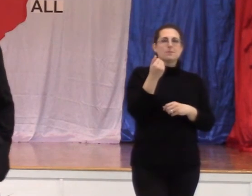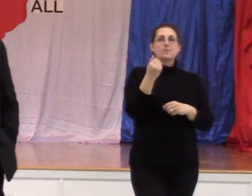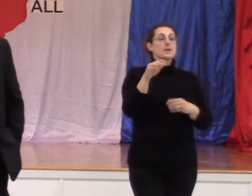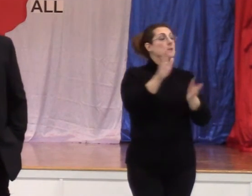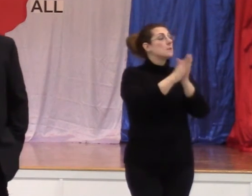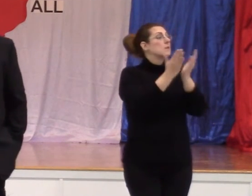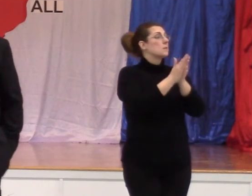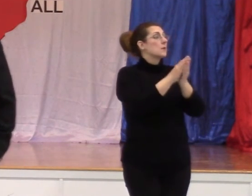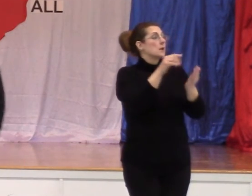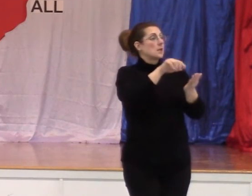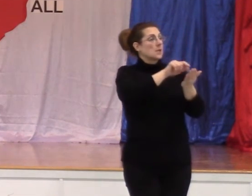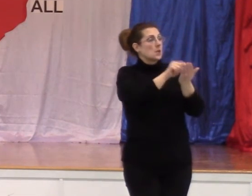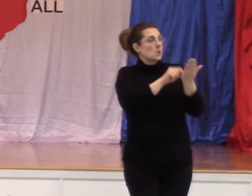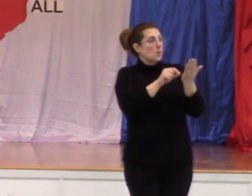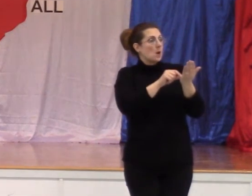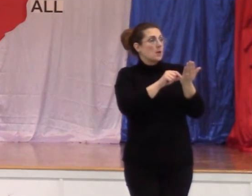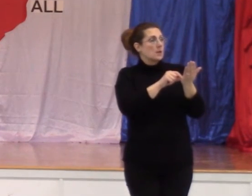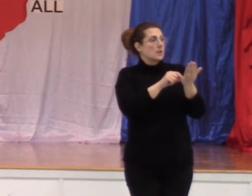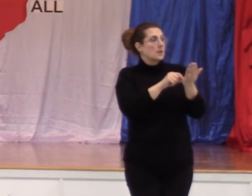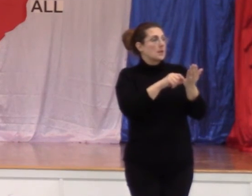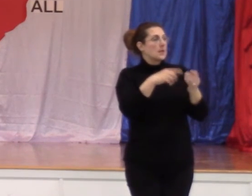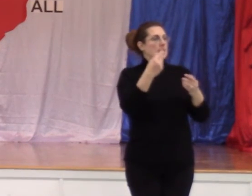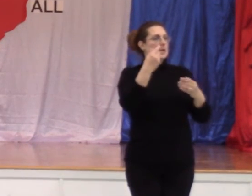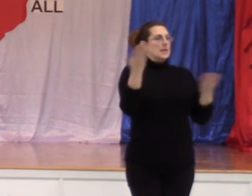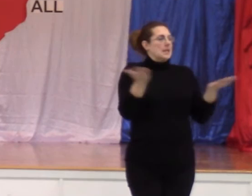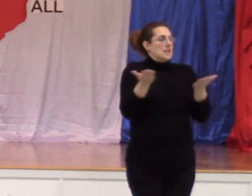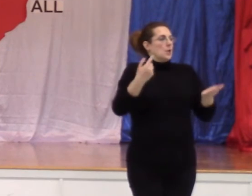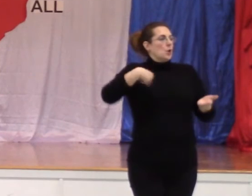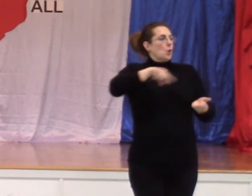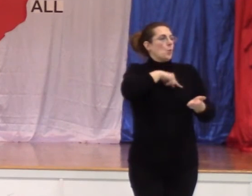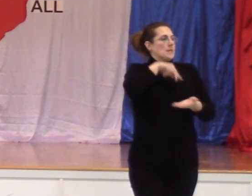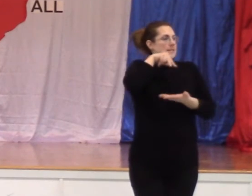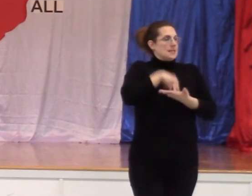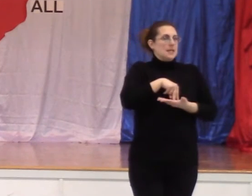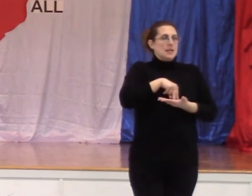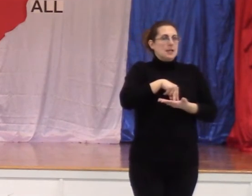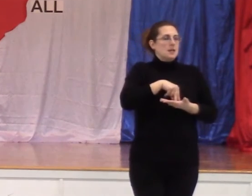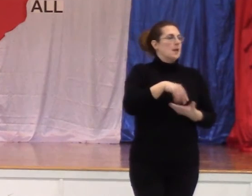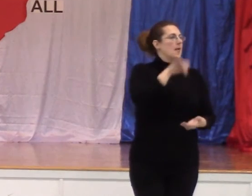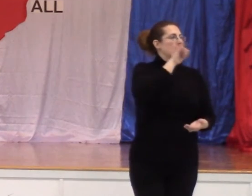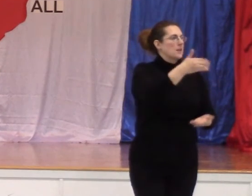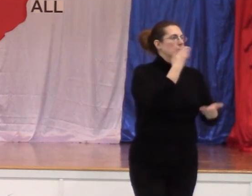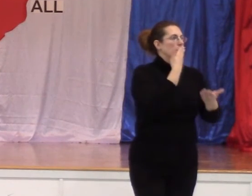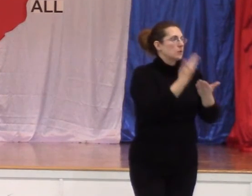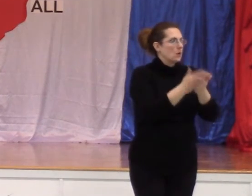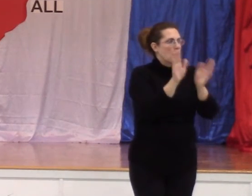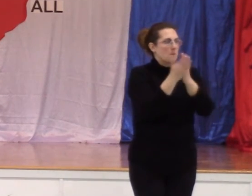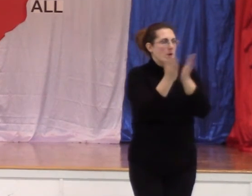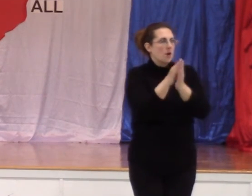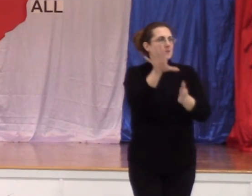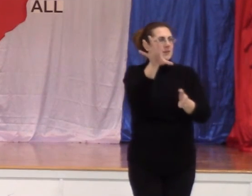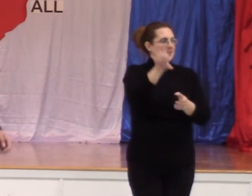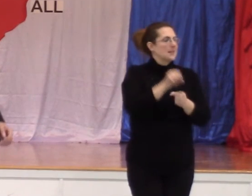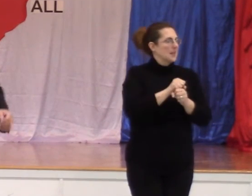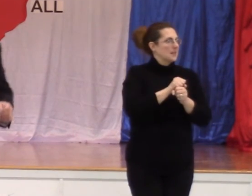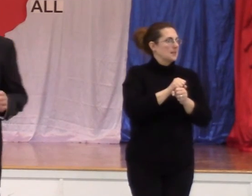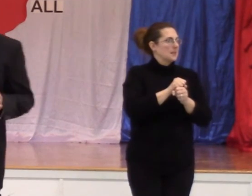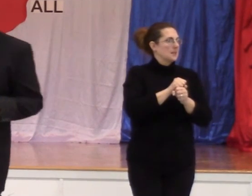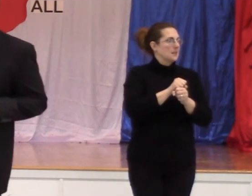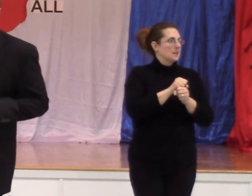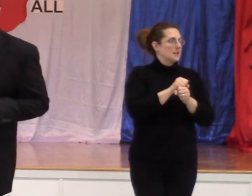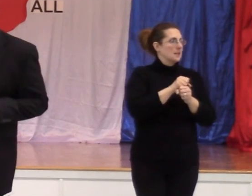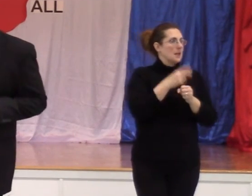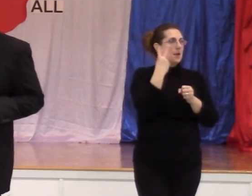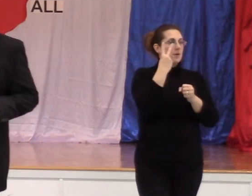there's a book he wrote in the 20th century called Here We Stand. That would be a really good volume for you to pick up as we look forward to